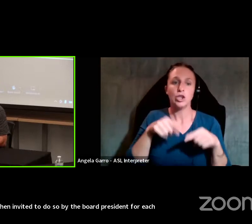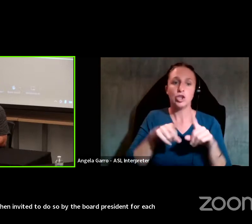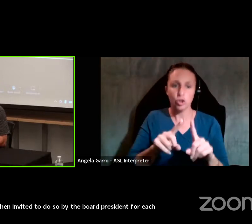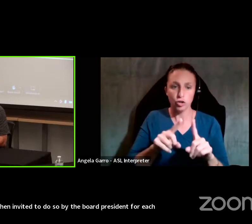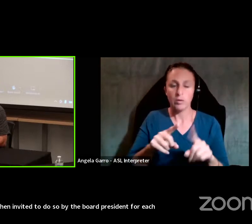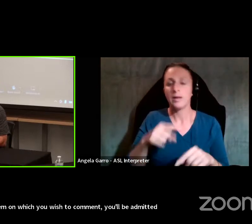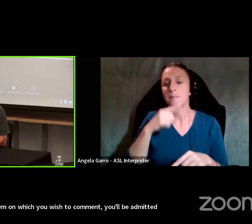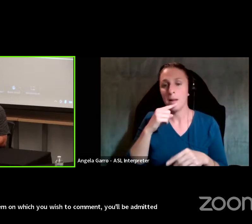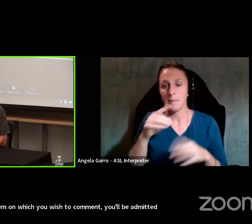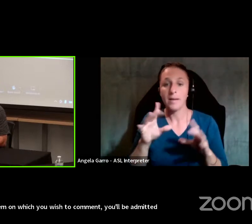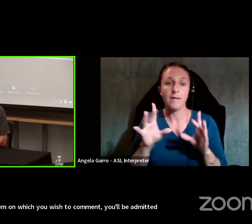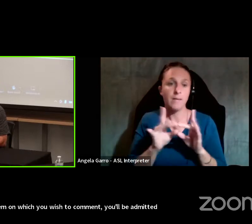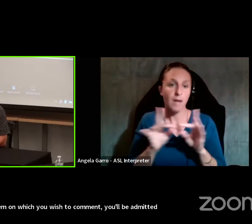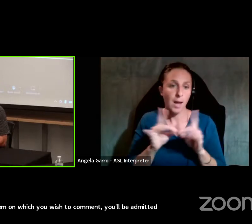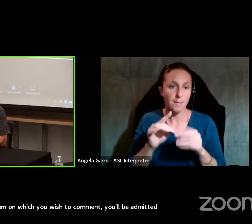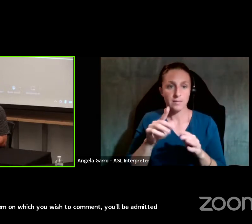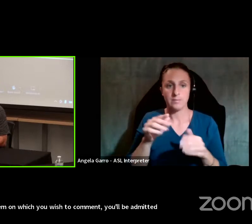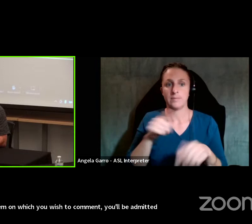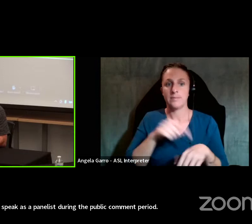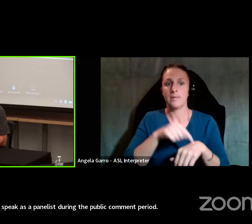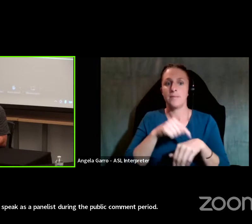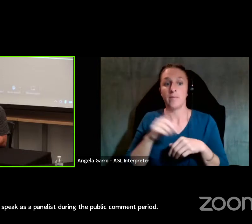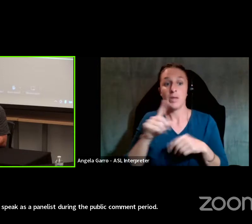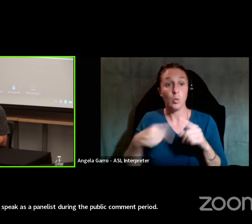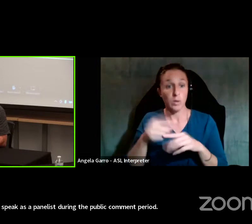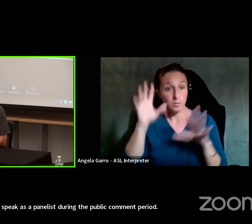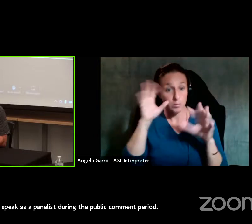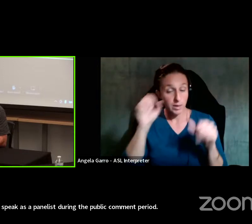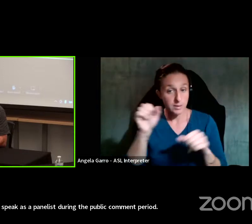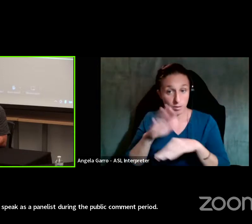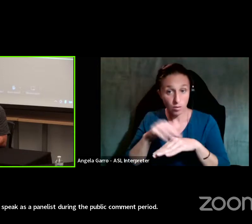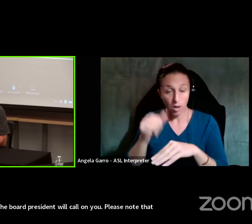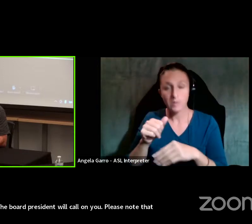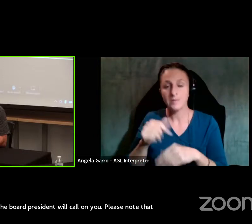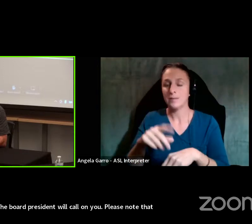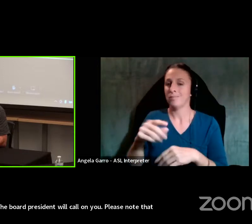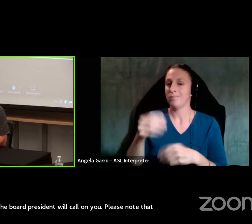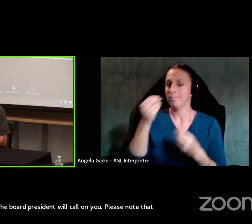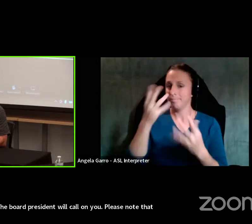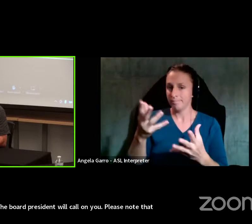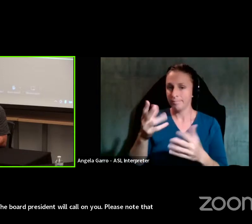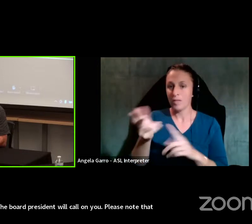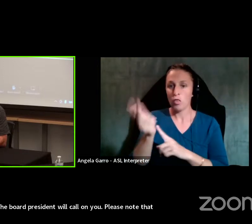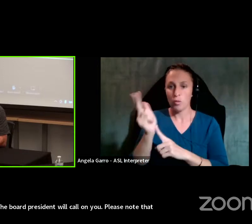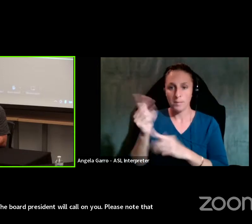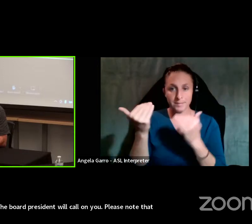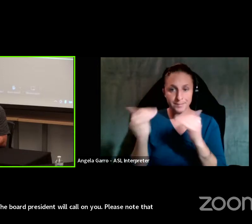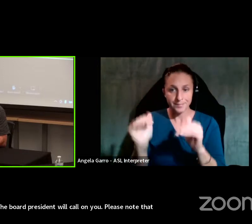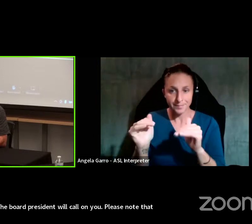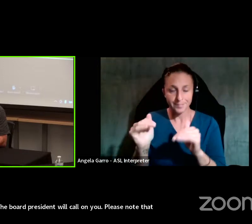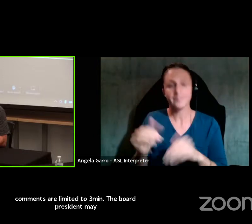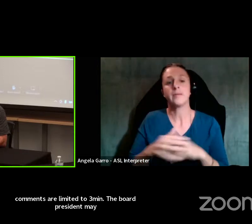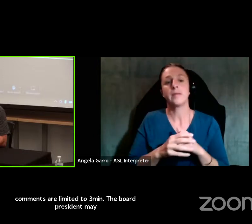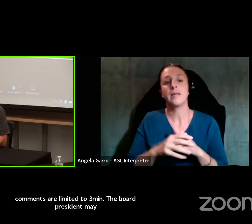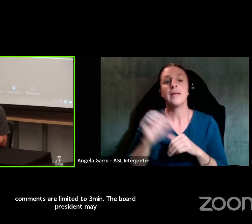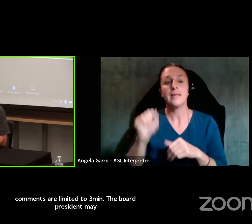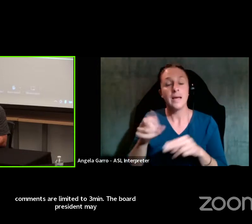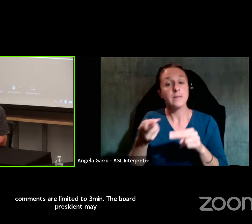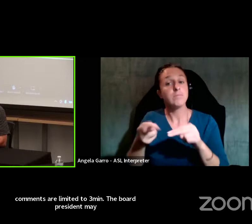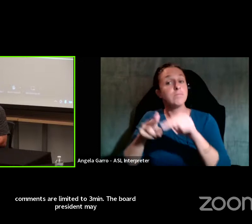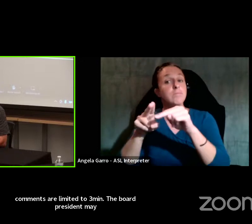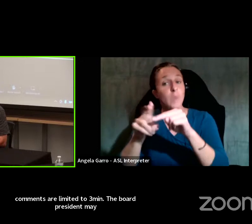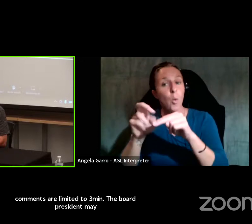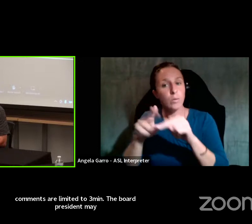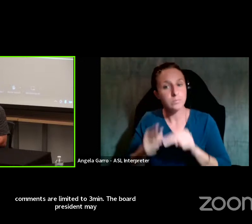period. The board president will call on you. Please note that comments are limited to 3 minutes. The board president may increase or decrease the time